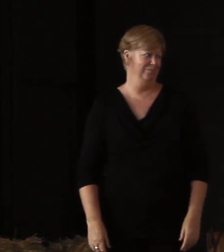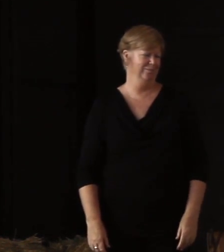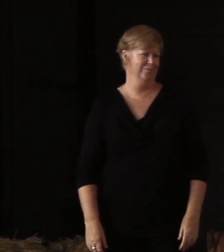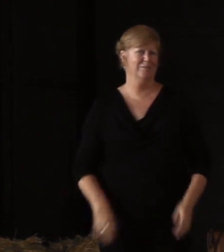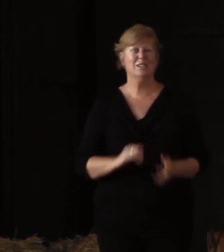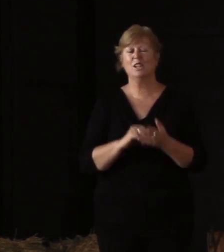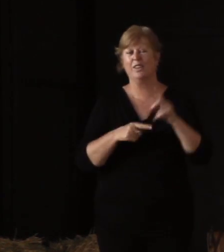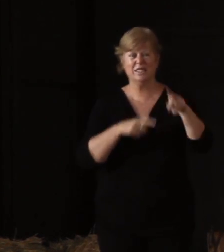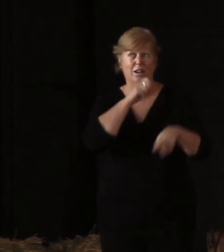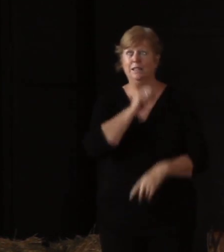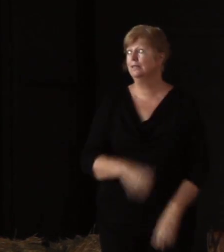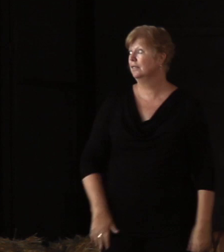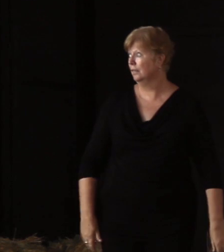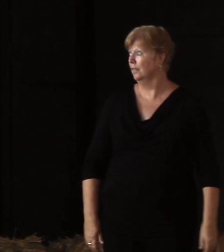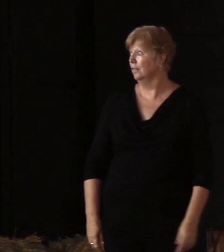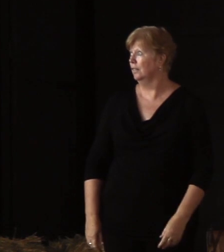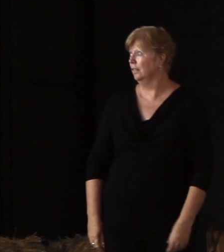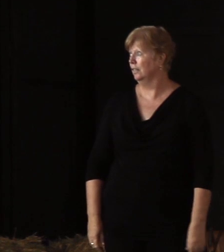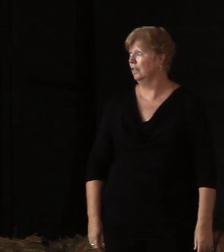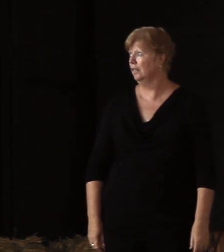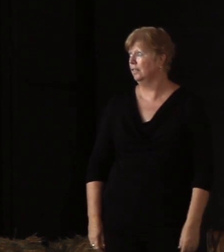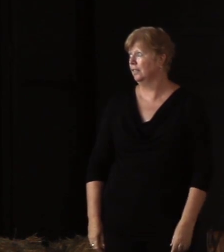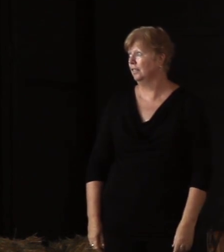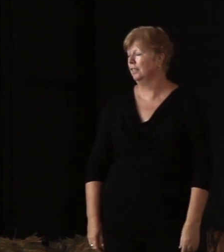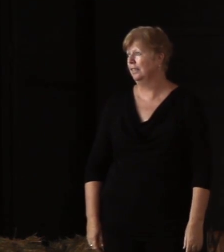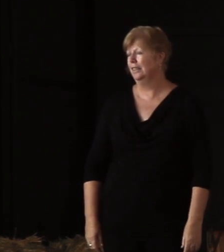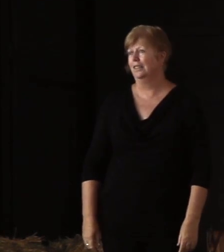So he listened to what I had to say.